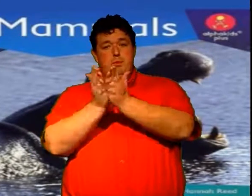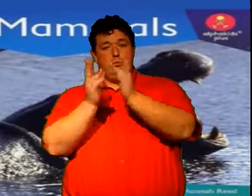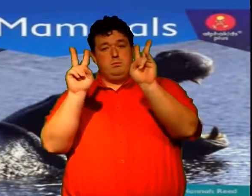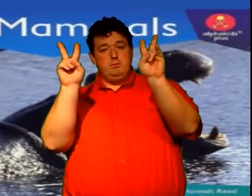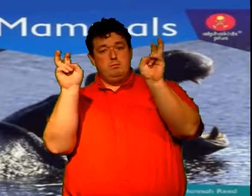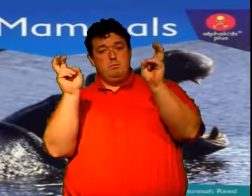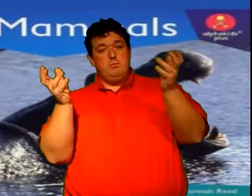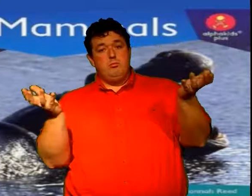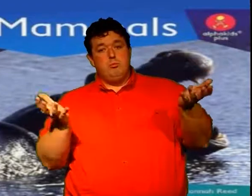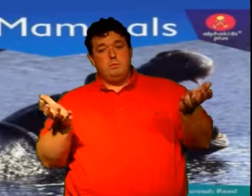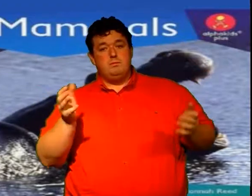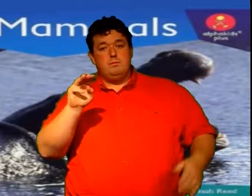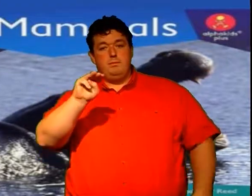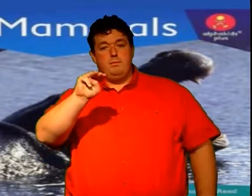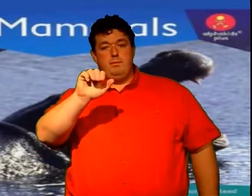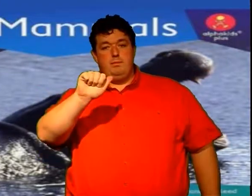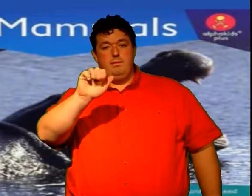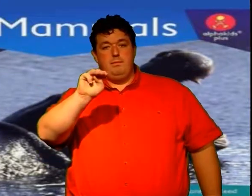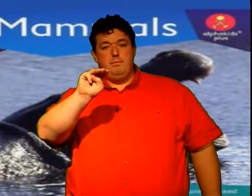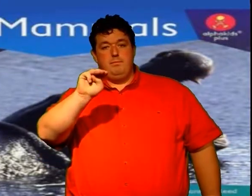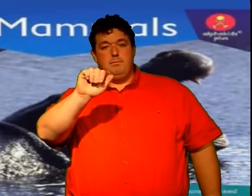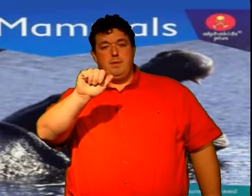The title of this book is Mammals.